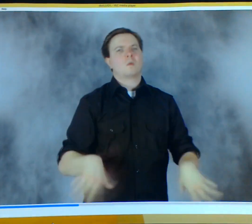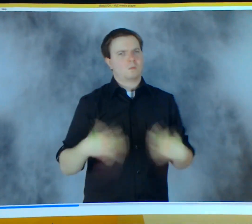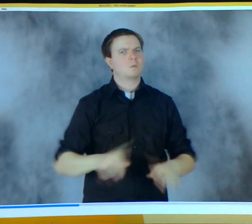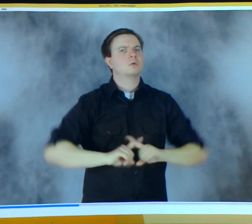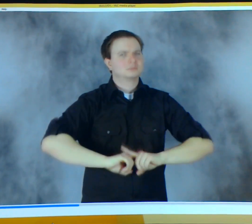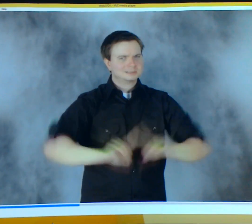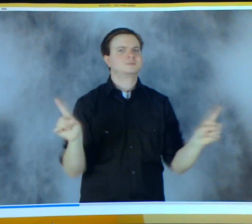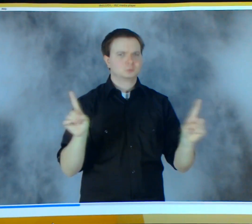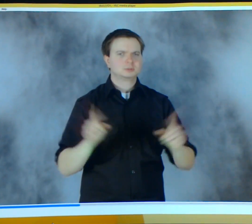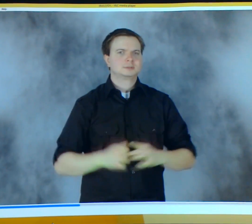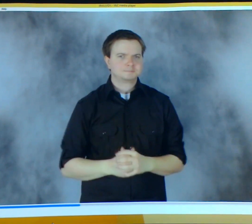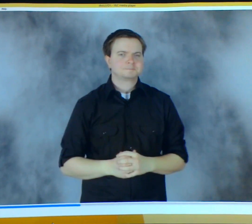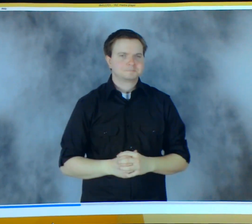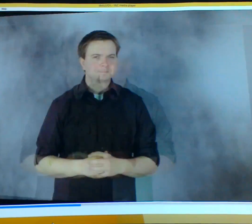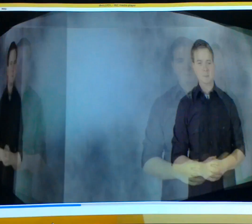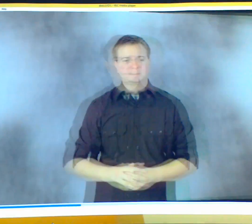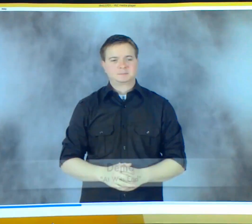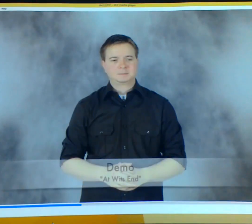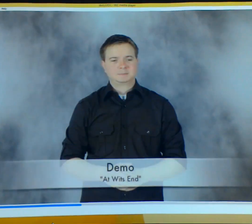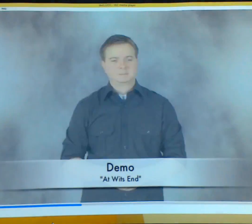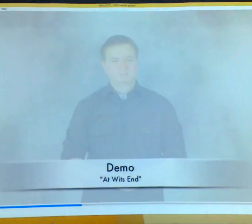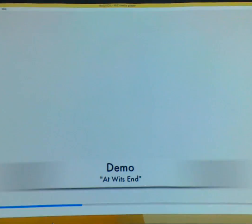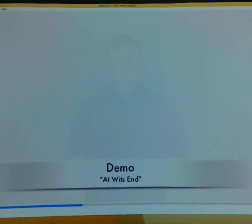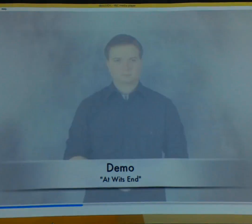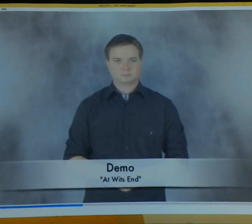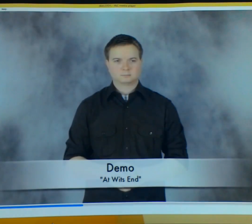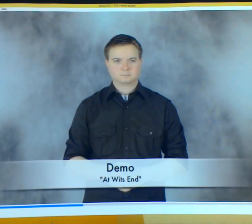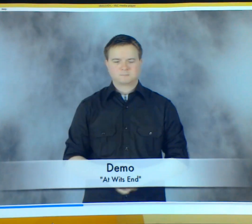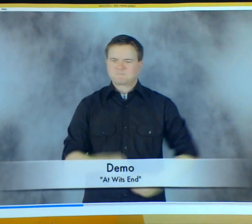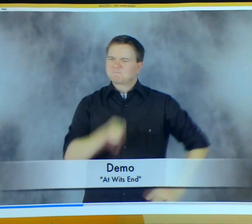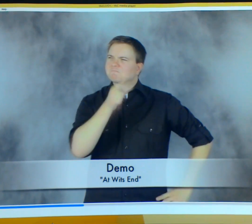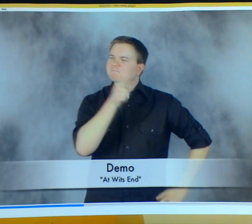Having a little bit different sign might make a huge difference.